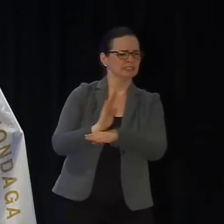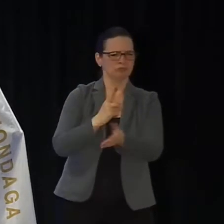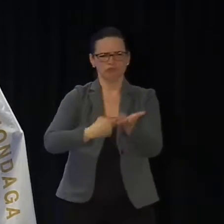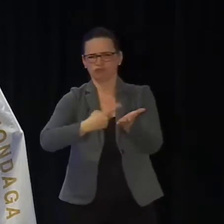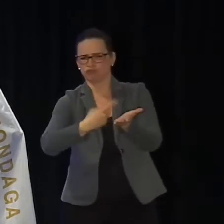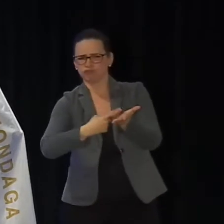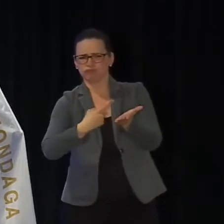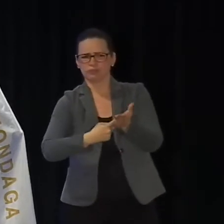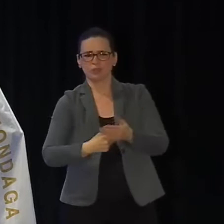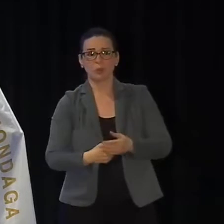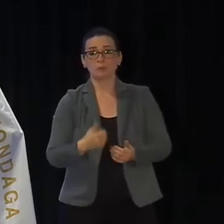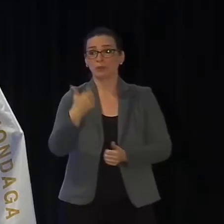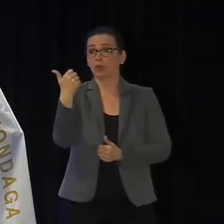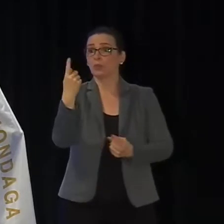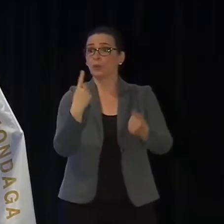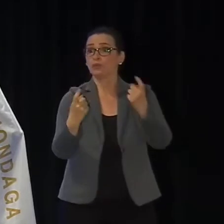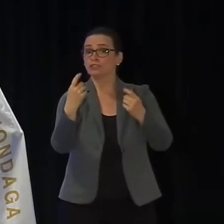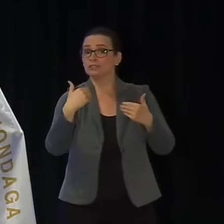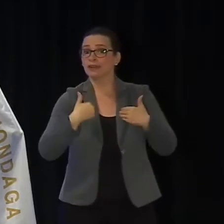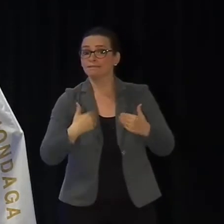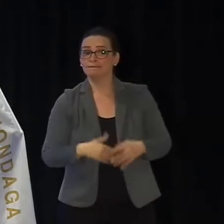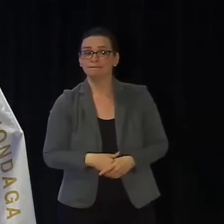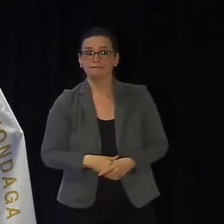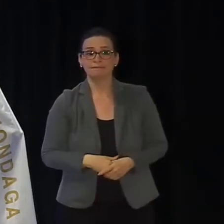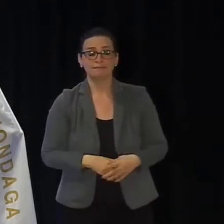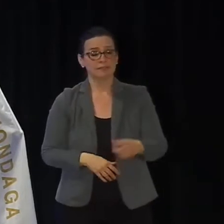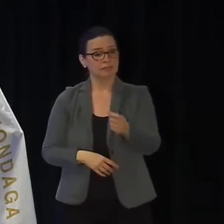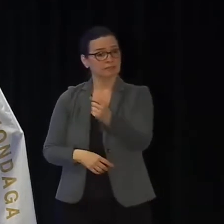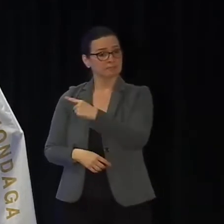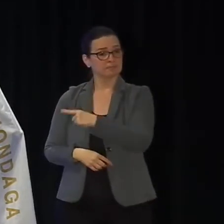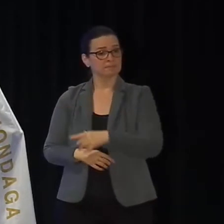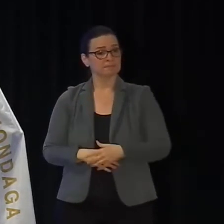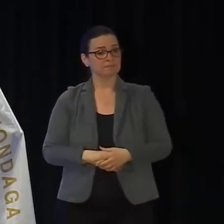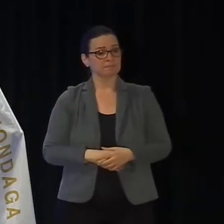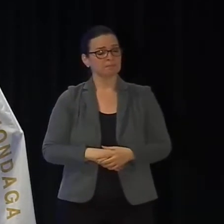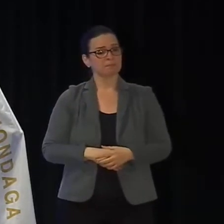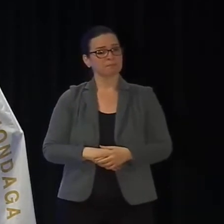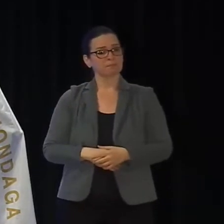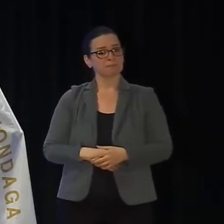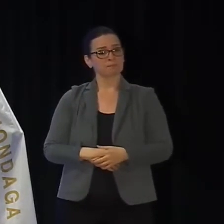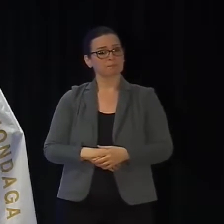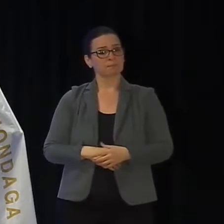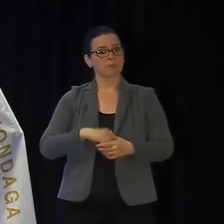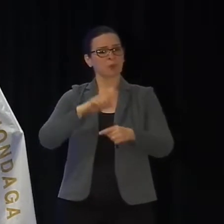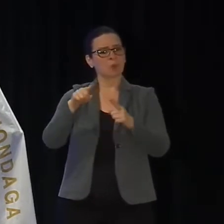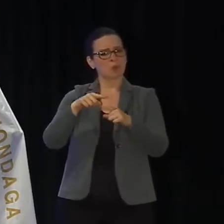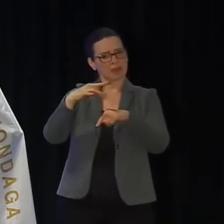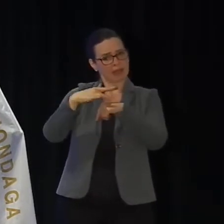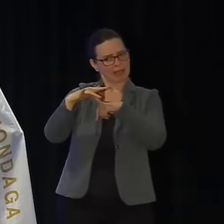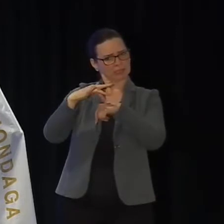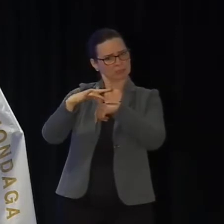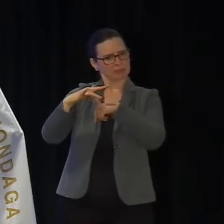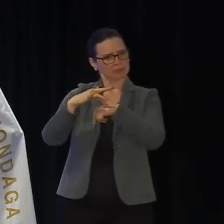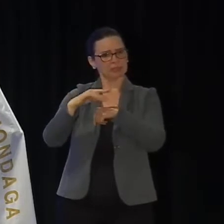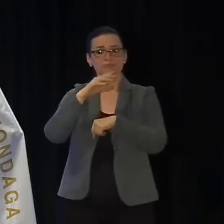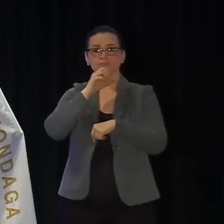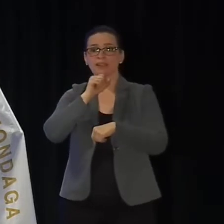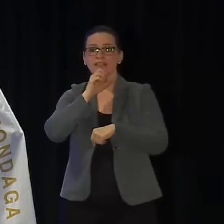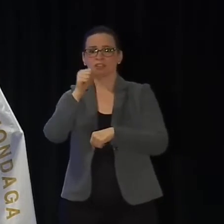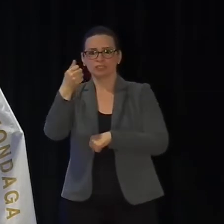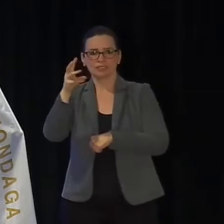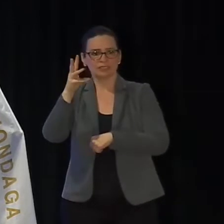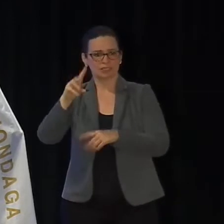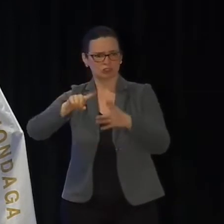to take questions. Ryan, when the eligibility drops down to 16, does